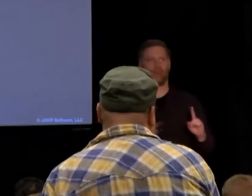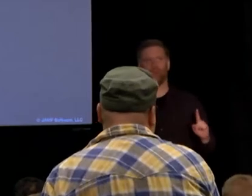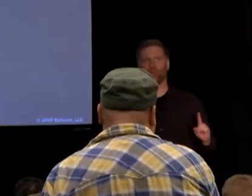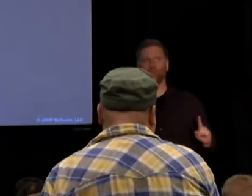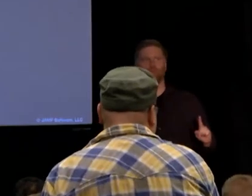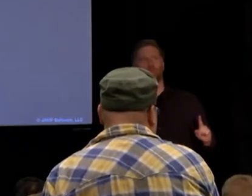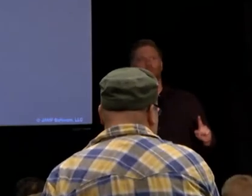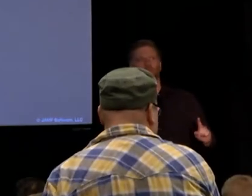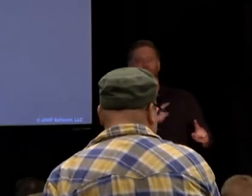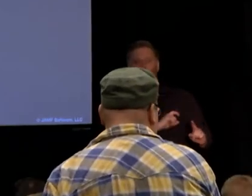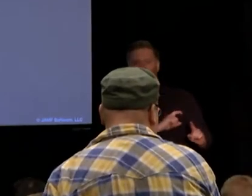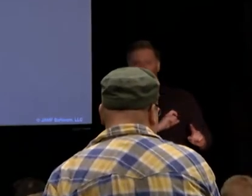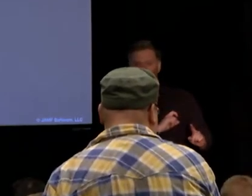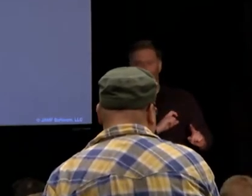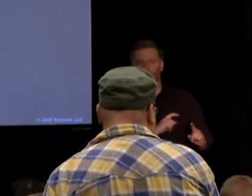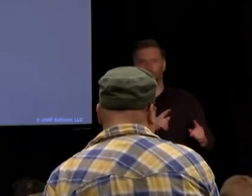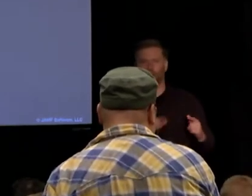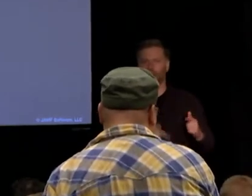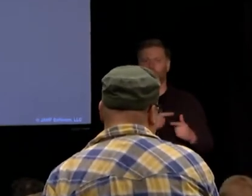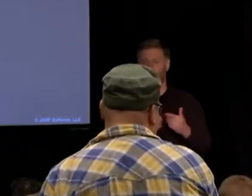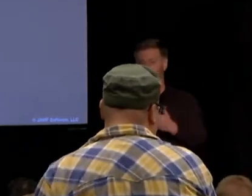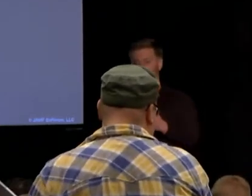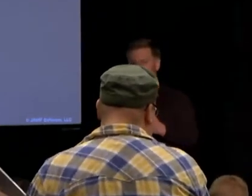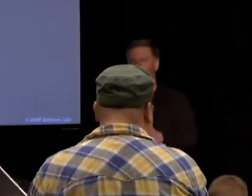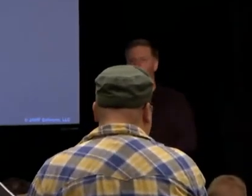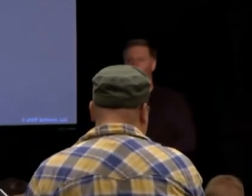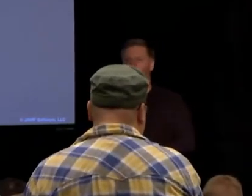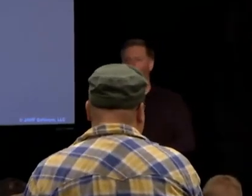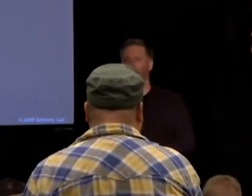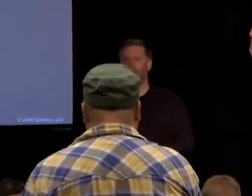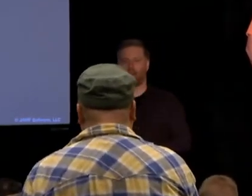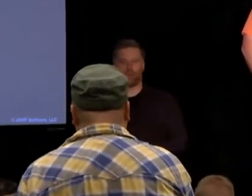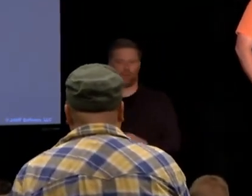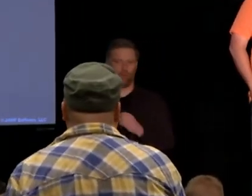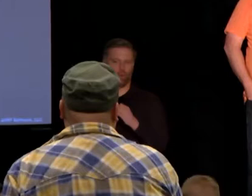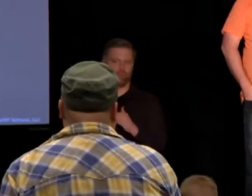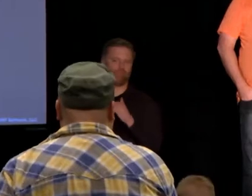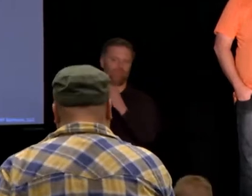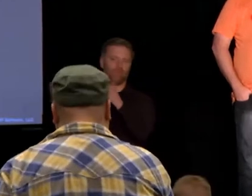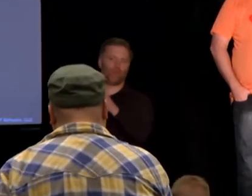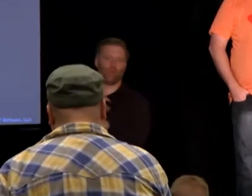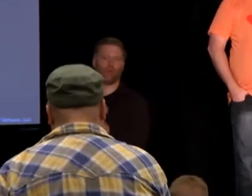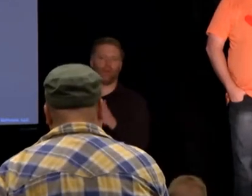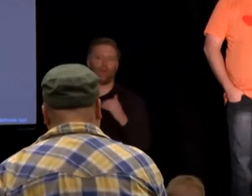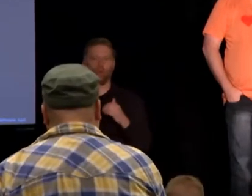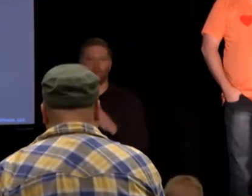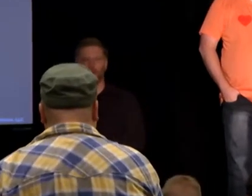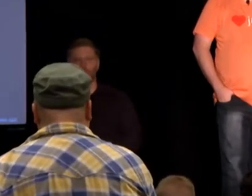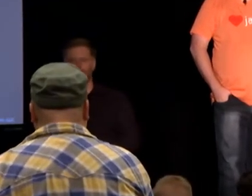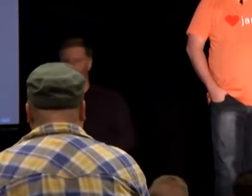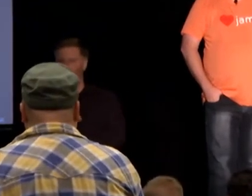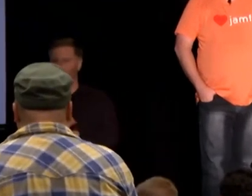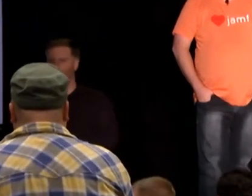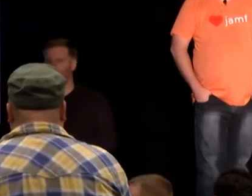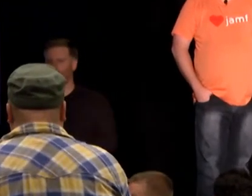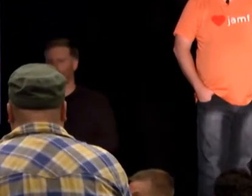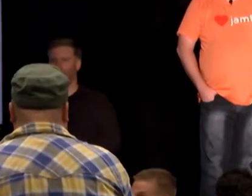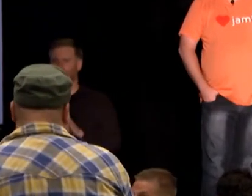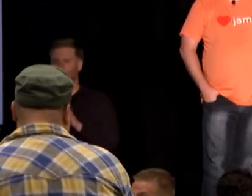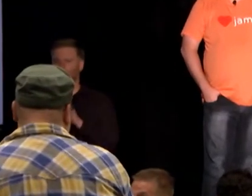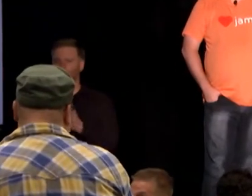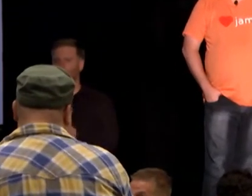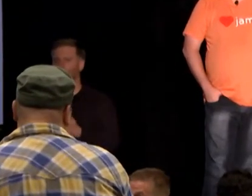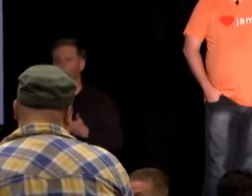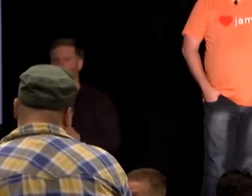six, and then they go to MacBook Airs for the higher education. I work for Iowa State University, and we